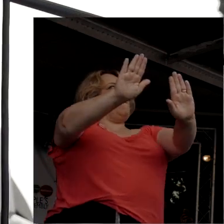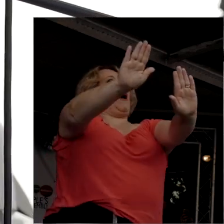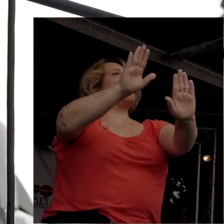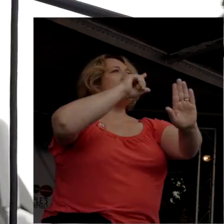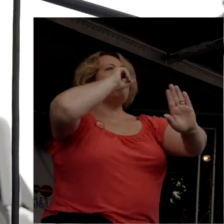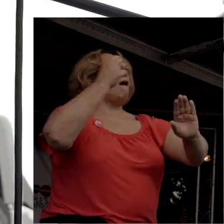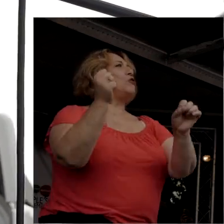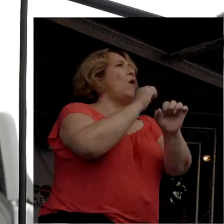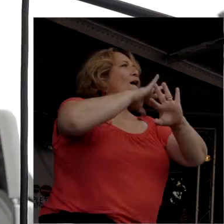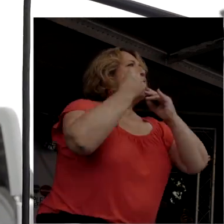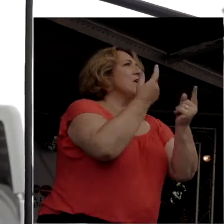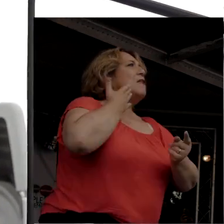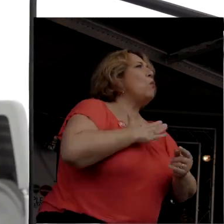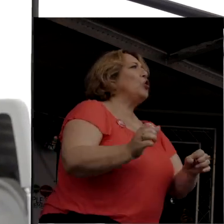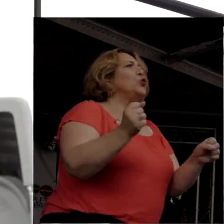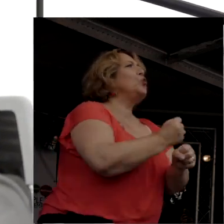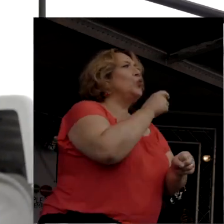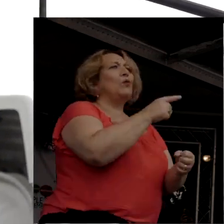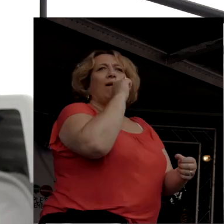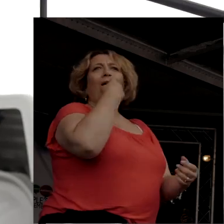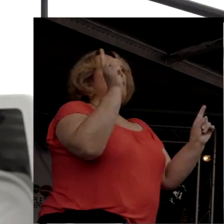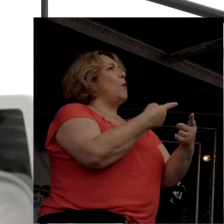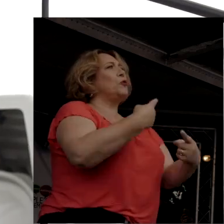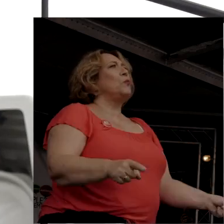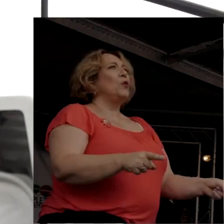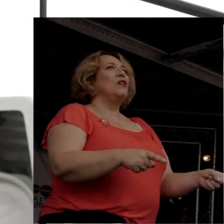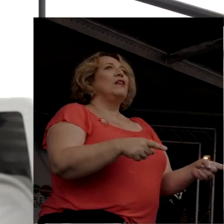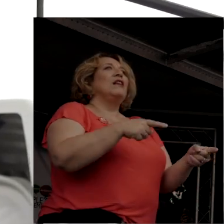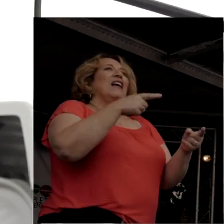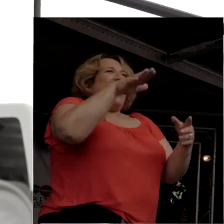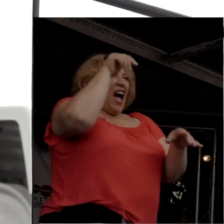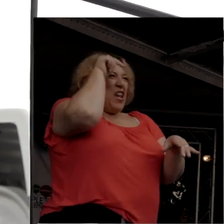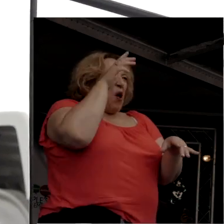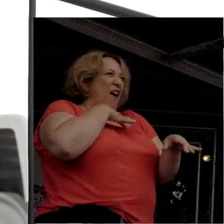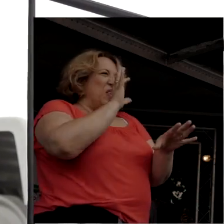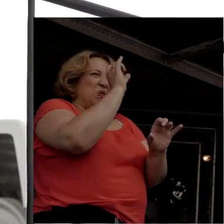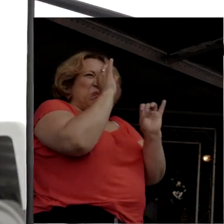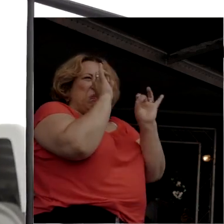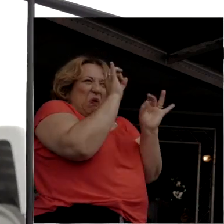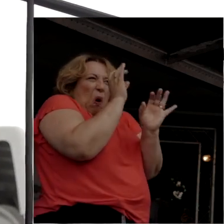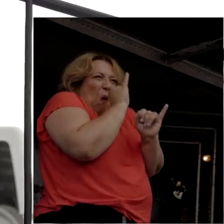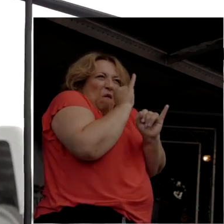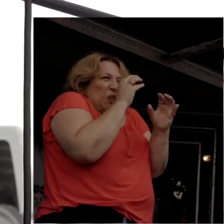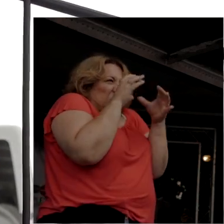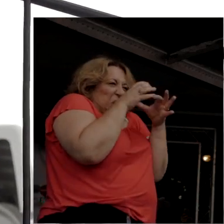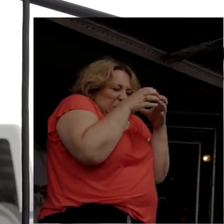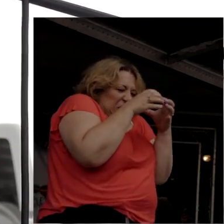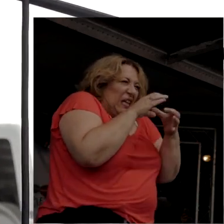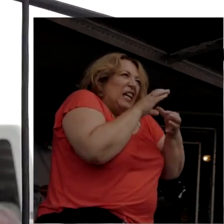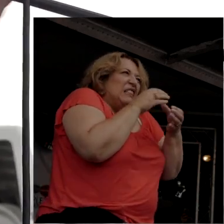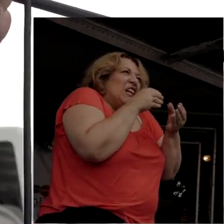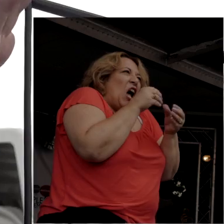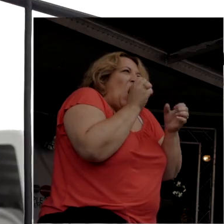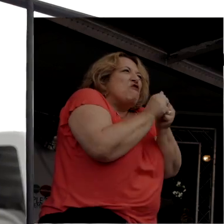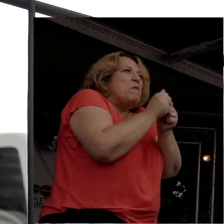full-scale austerity that they wanted to. Yes, they've done this grubby deal with the reactionary DUP. And